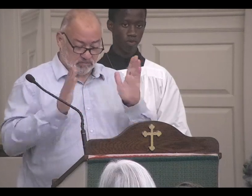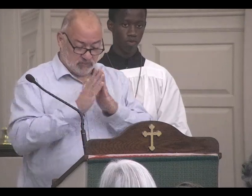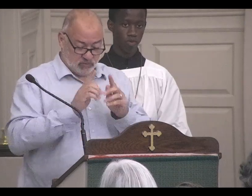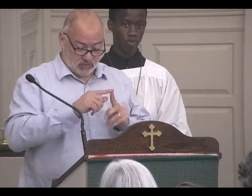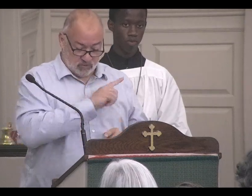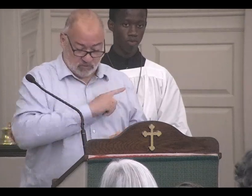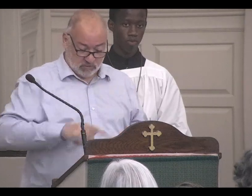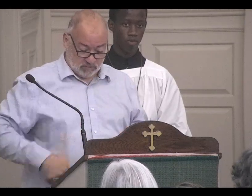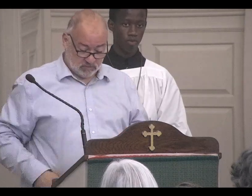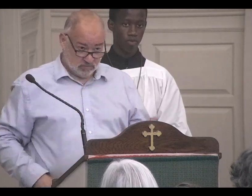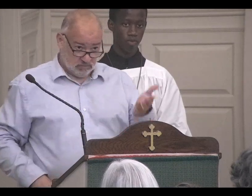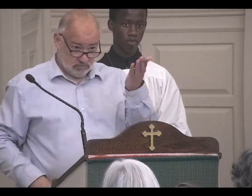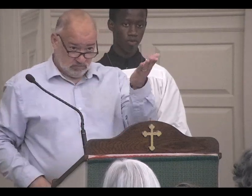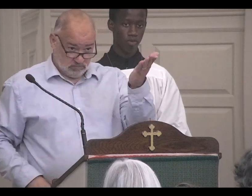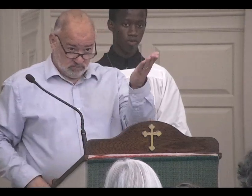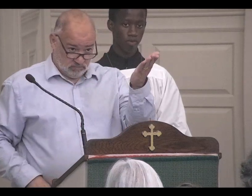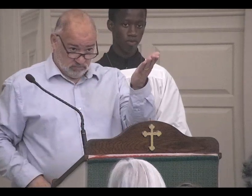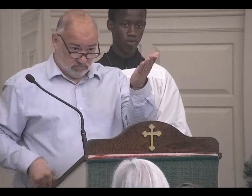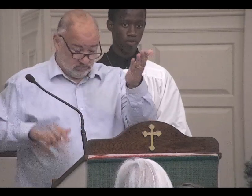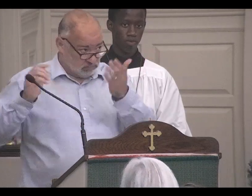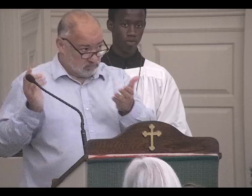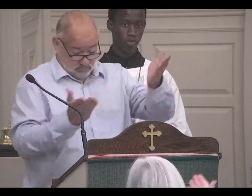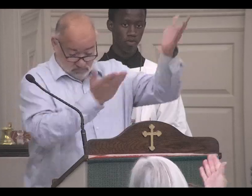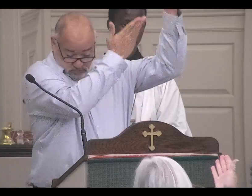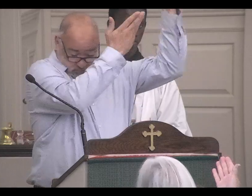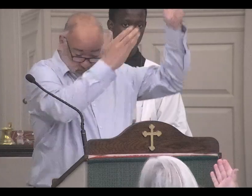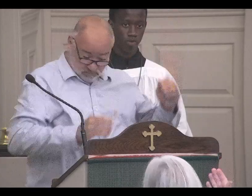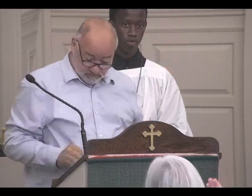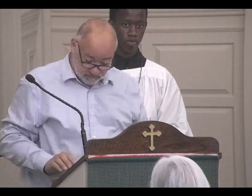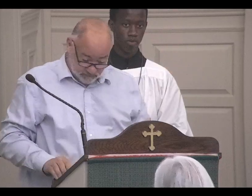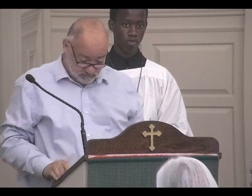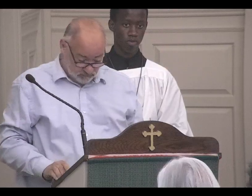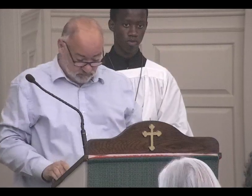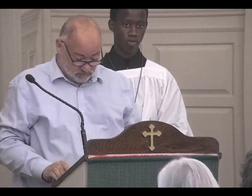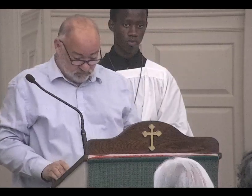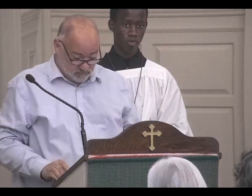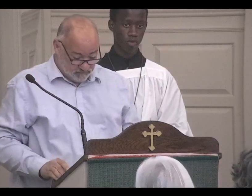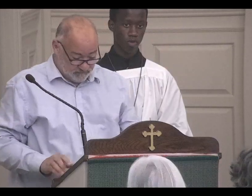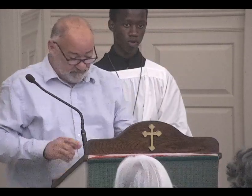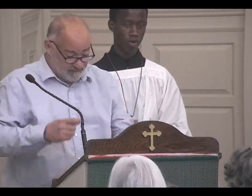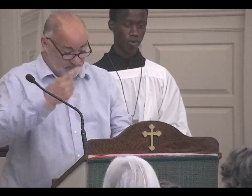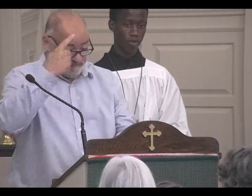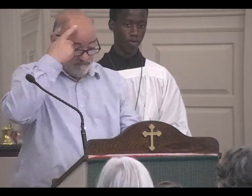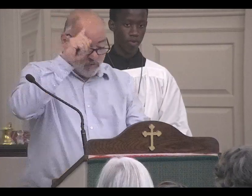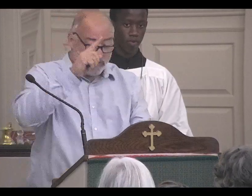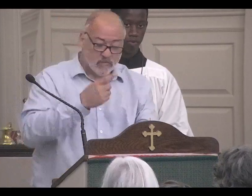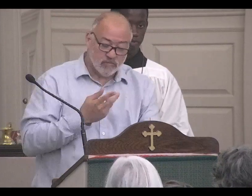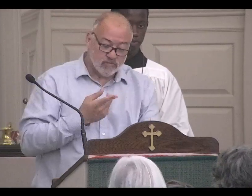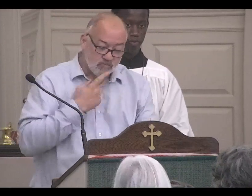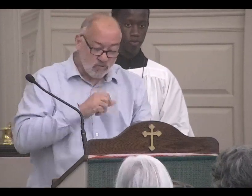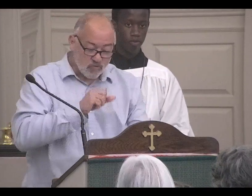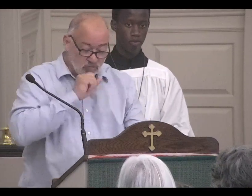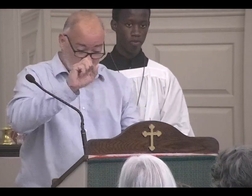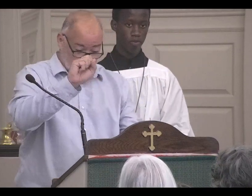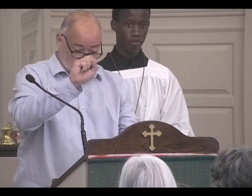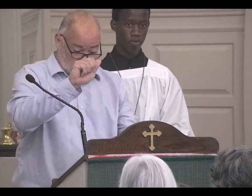world in which we live. We pray to the Lord. Lord, hear our prayer. For Cardinal Sean,